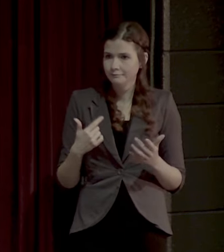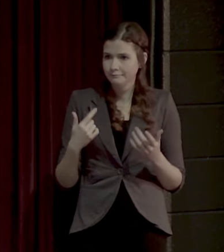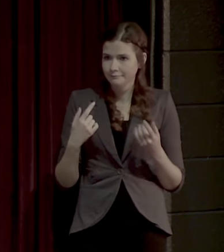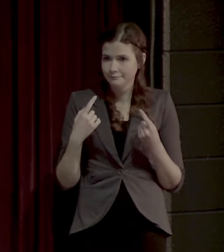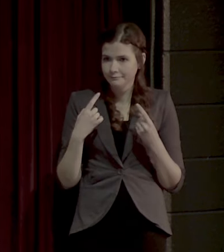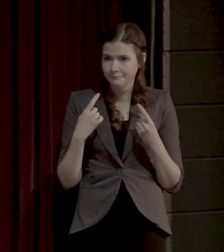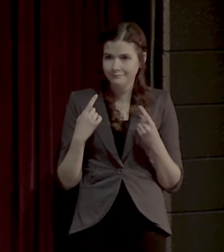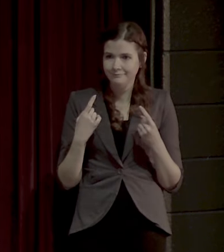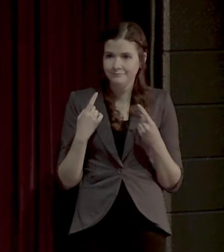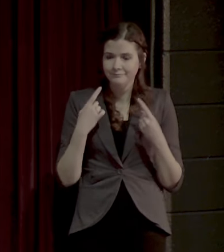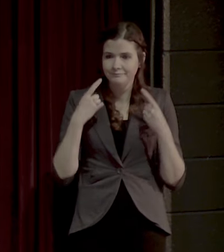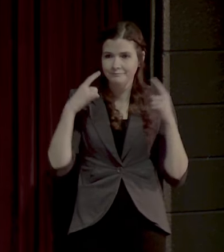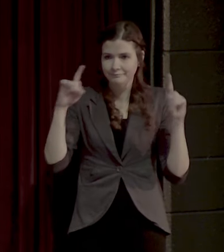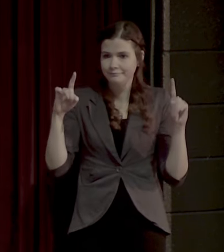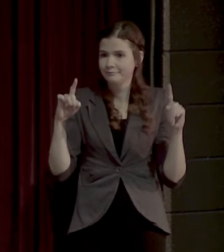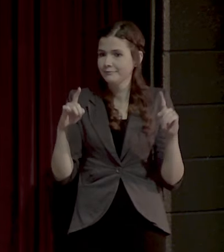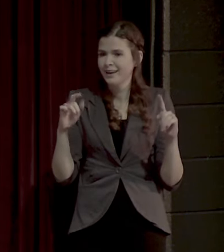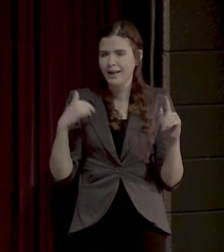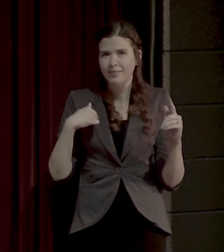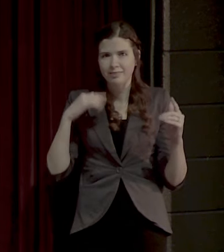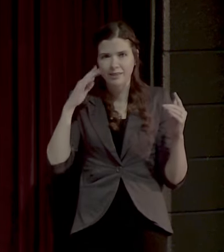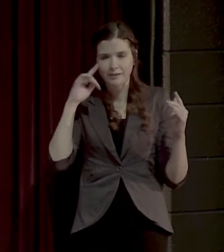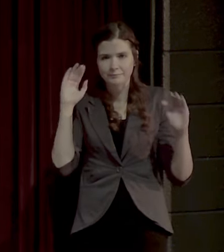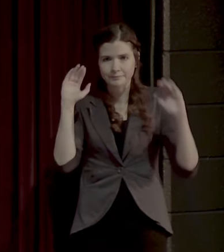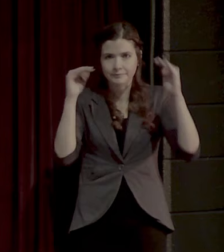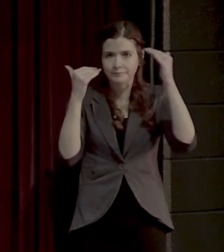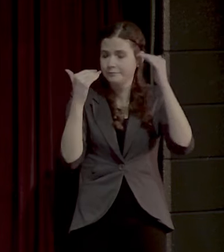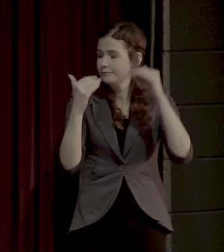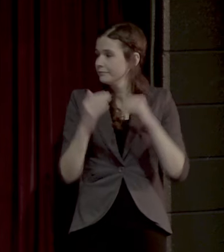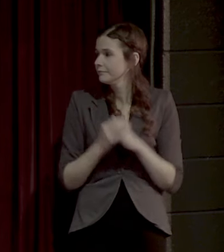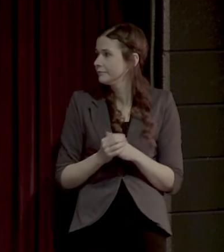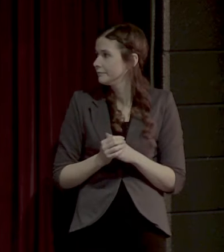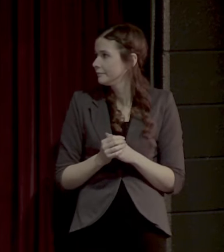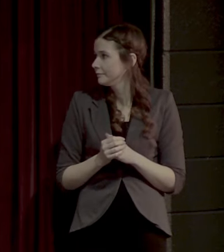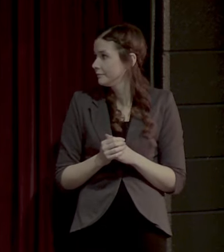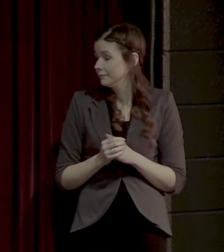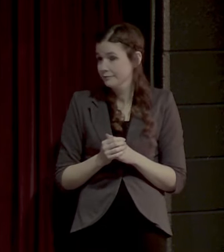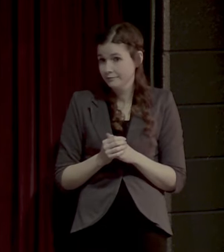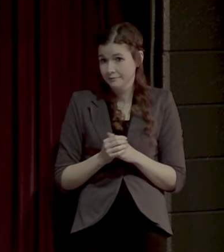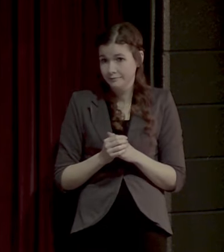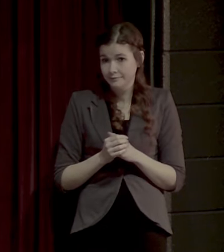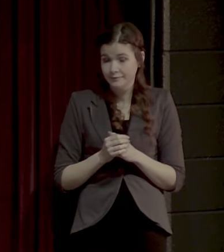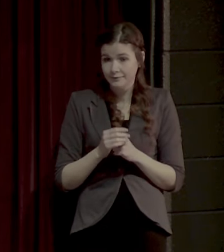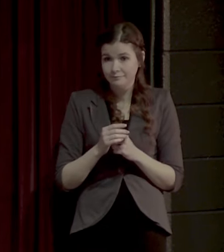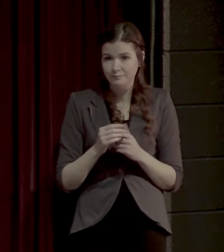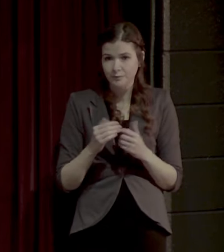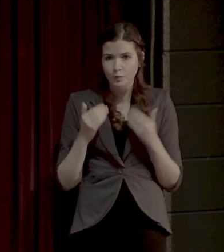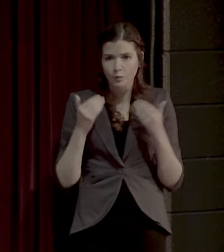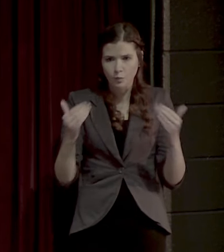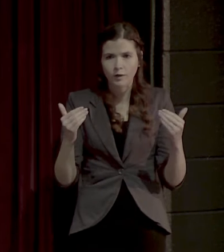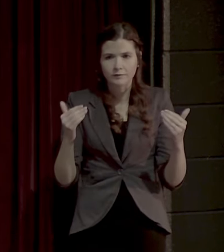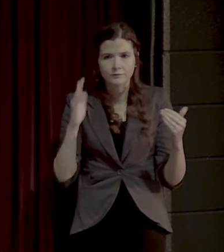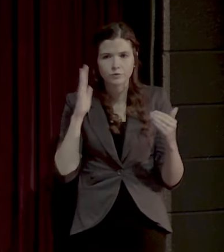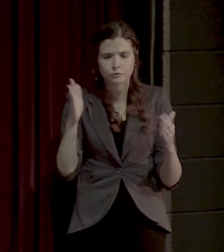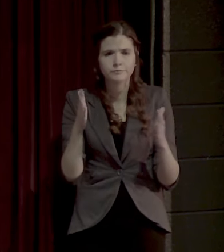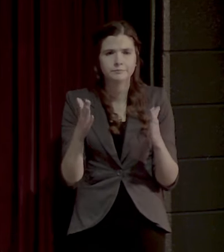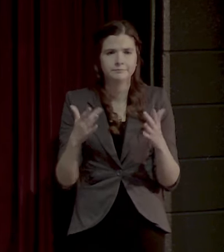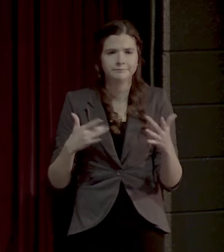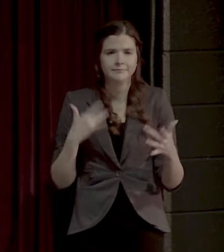I thought the sky was the only limit. Okay. Dare to jump into your future with